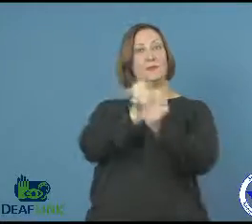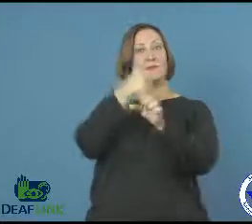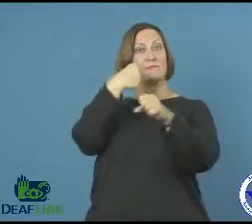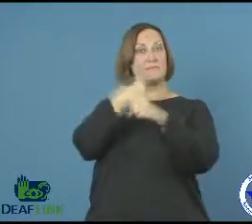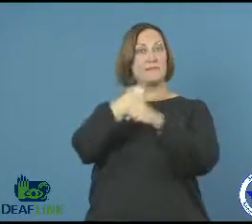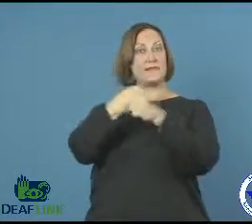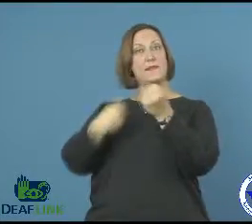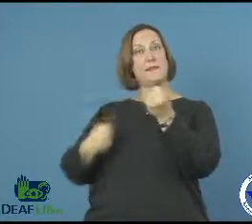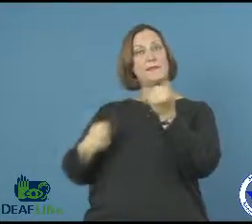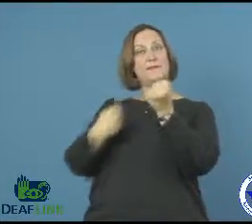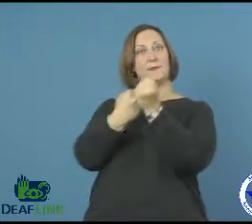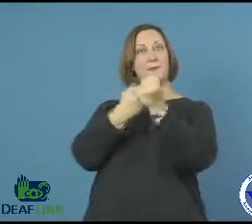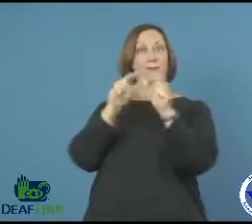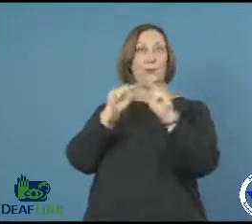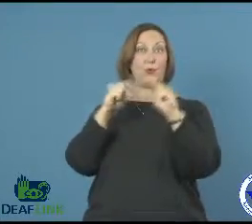Create a support network.